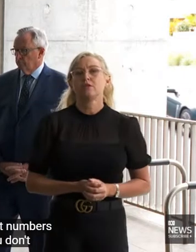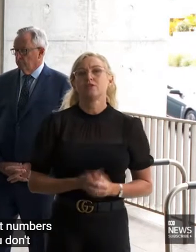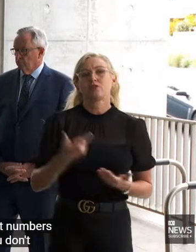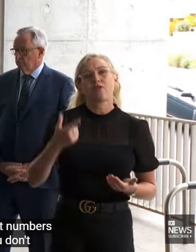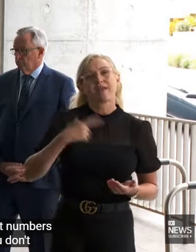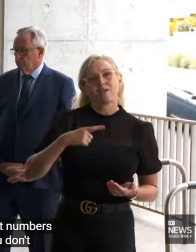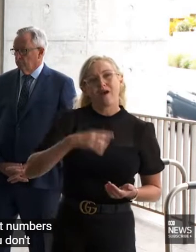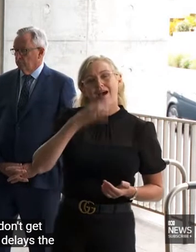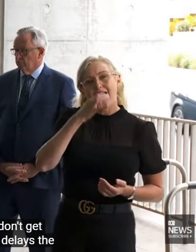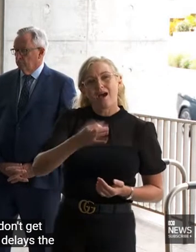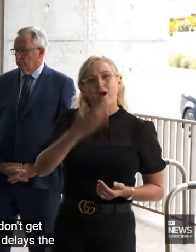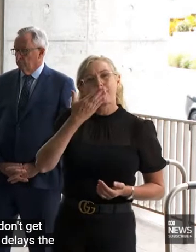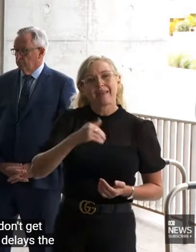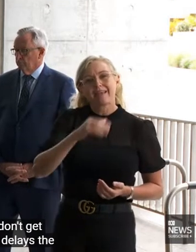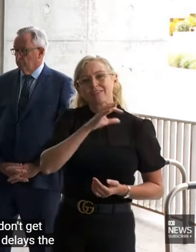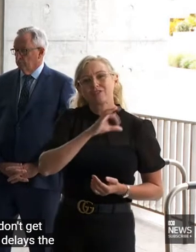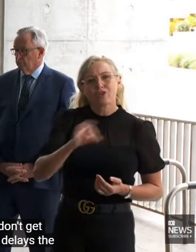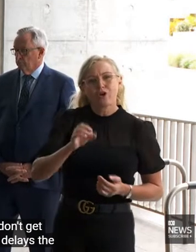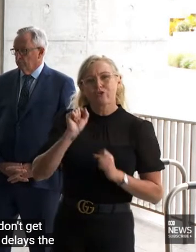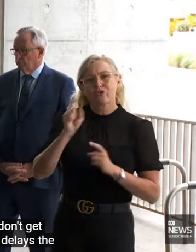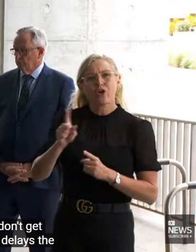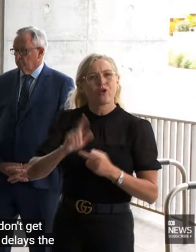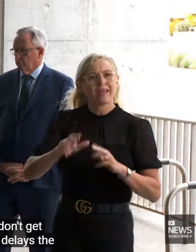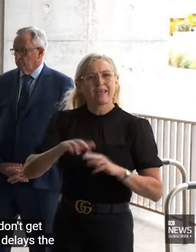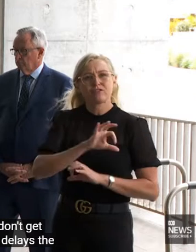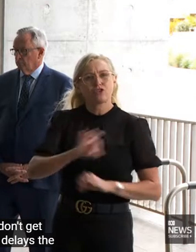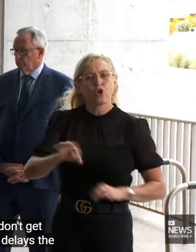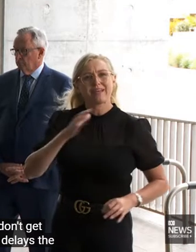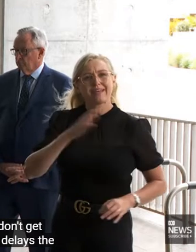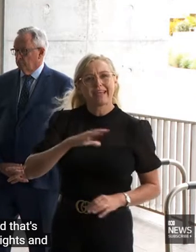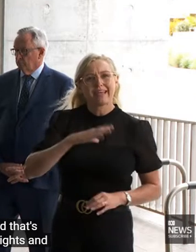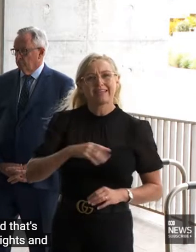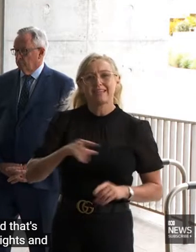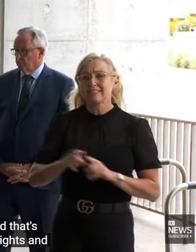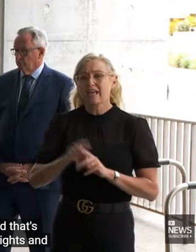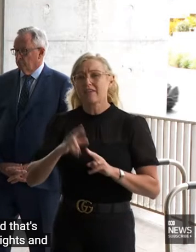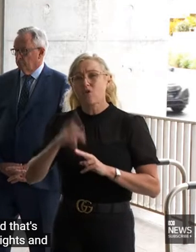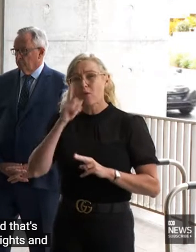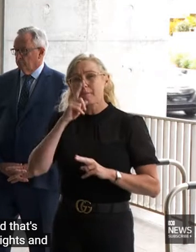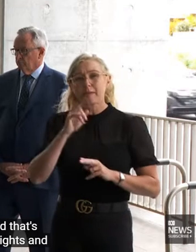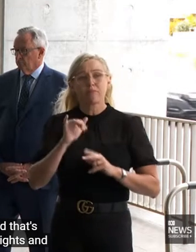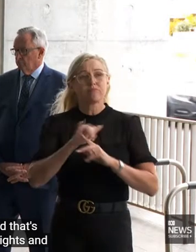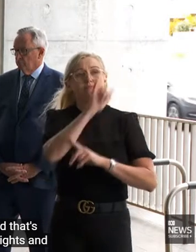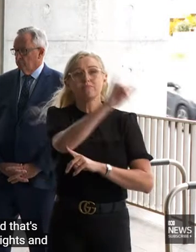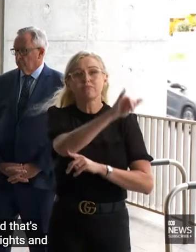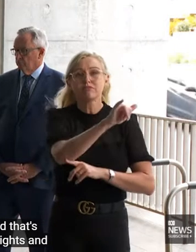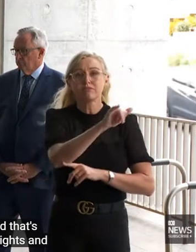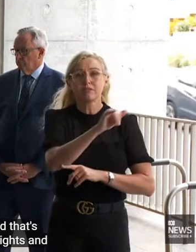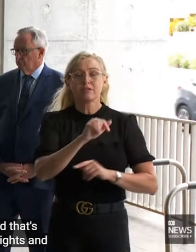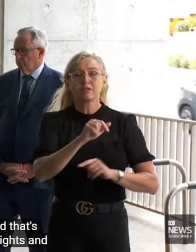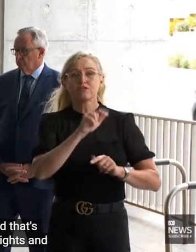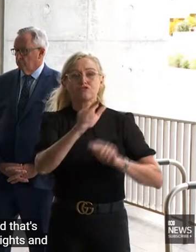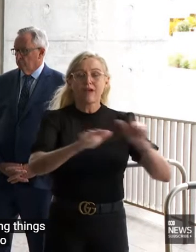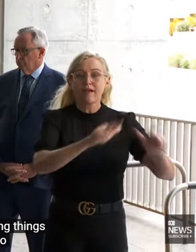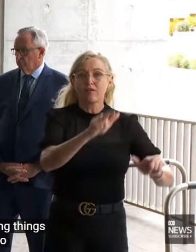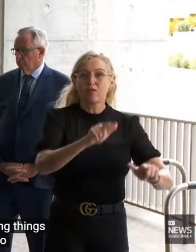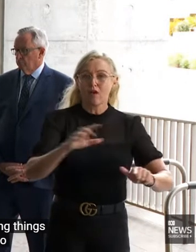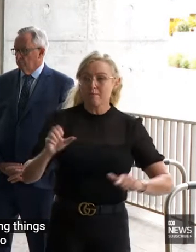the turnaround time, and that's affecting interstate flights and travel, and it's affecting things like surgery.